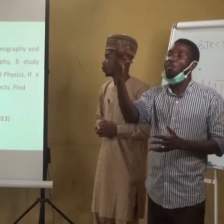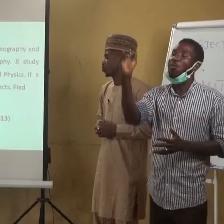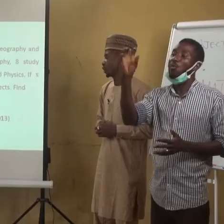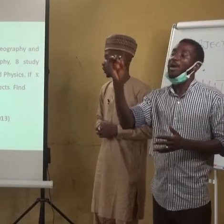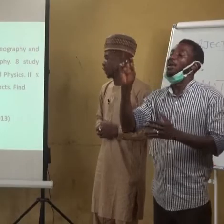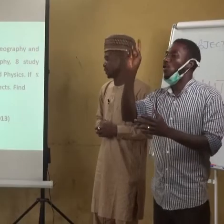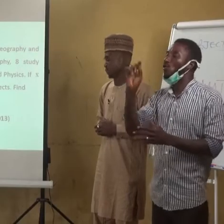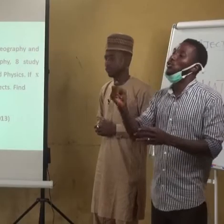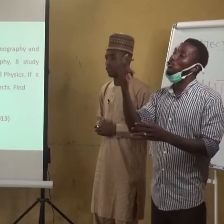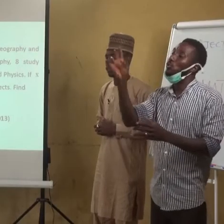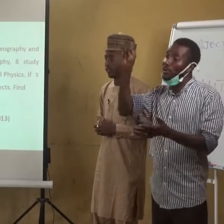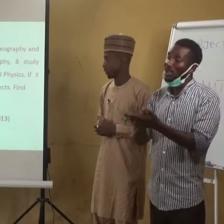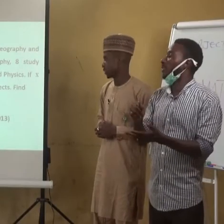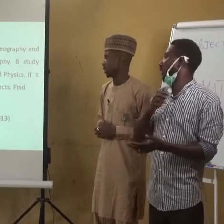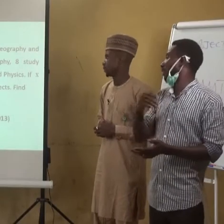question